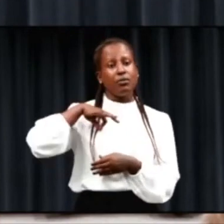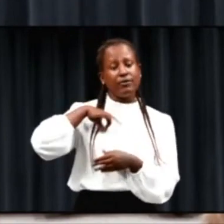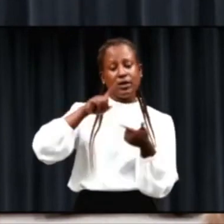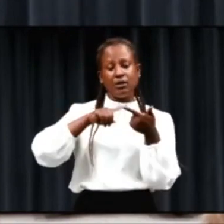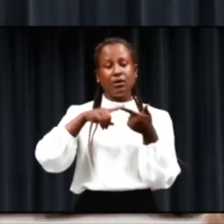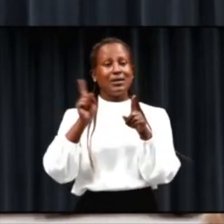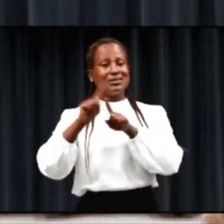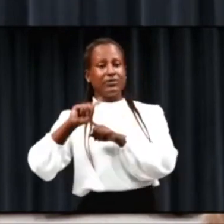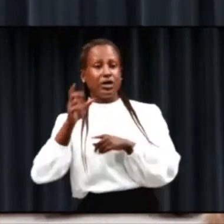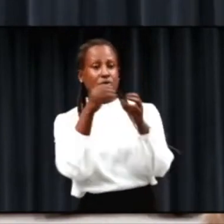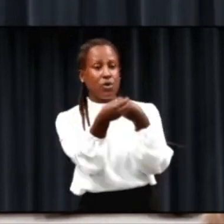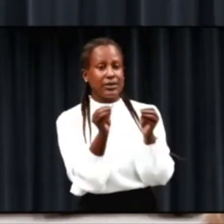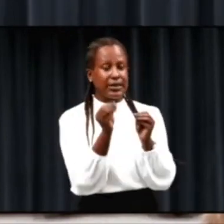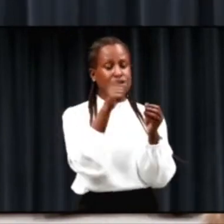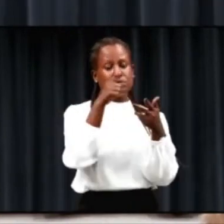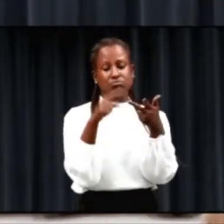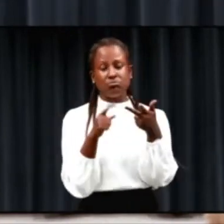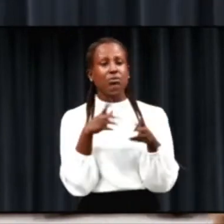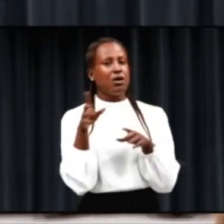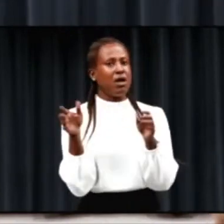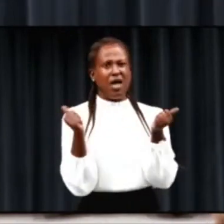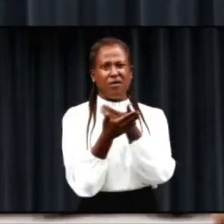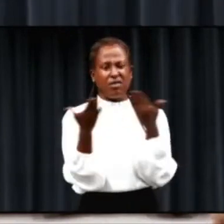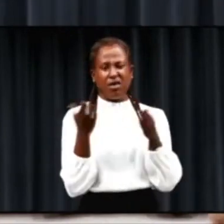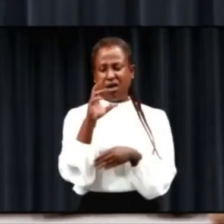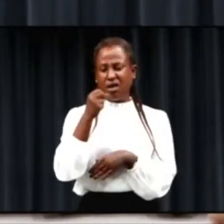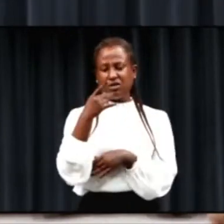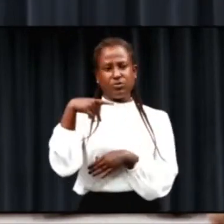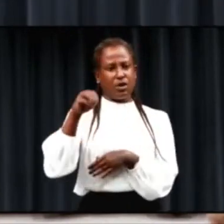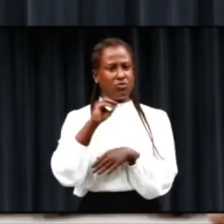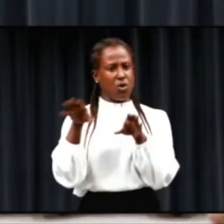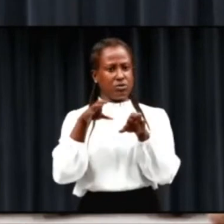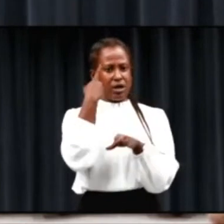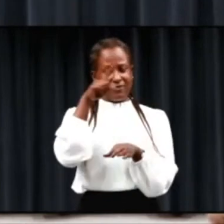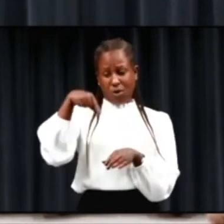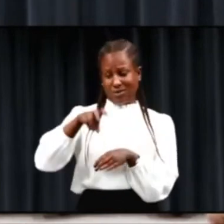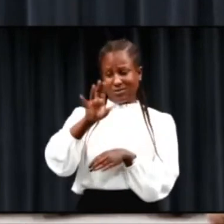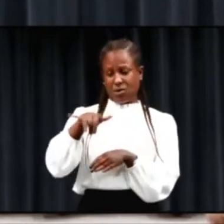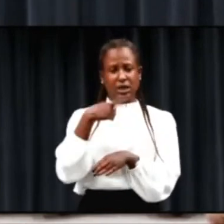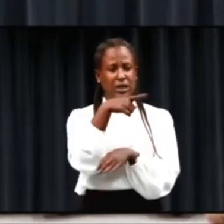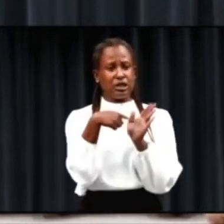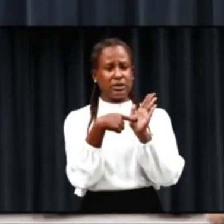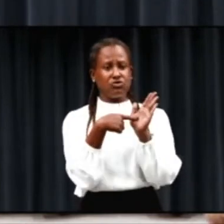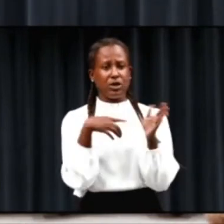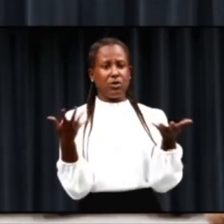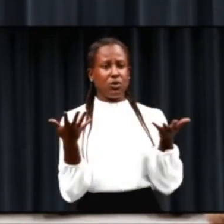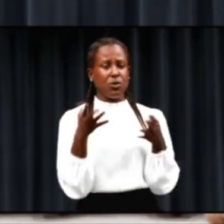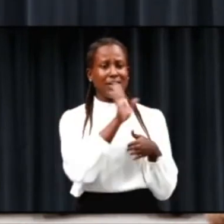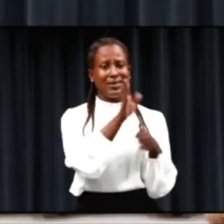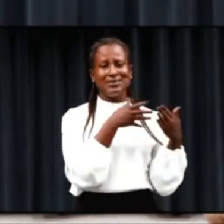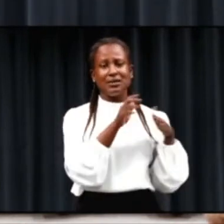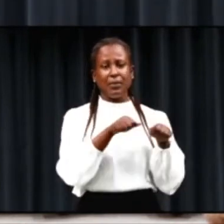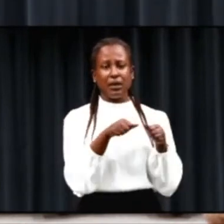development organizations. In all that Mr. Shapiro has done for Prince George's County, he has demonstrated his ability to lead,